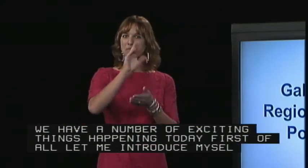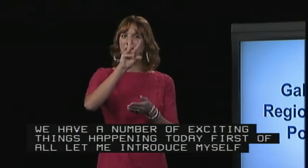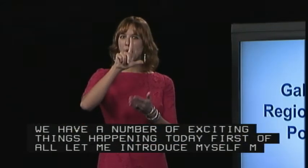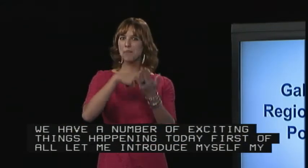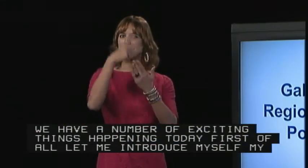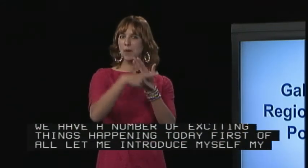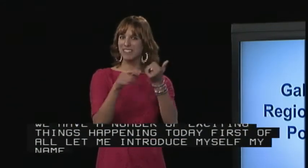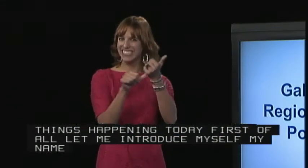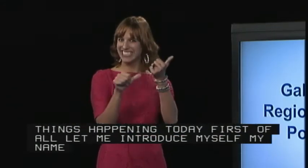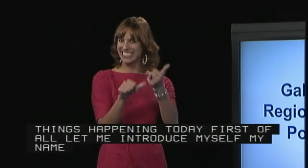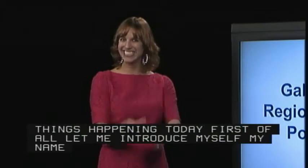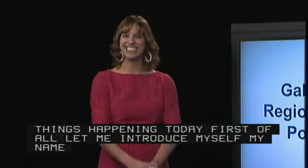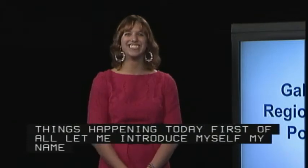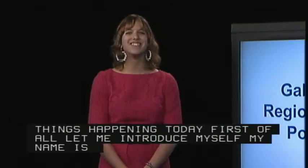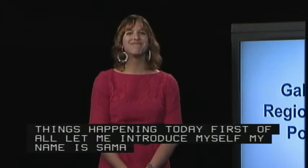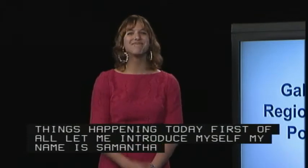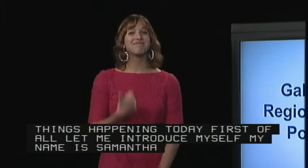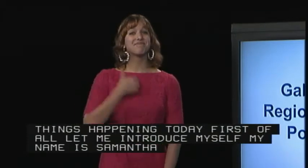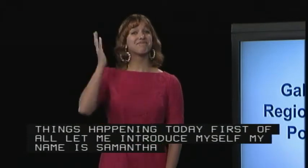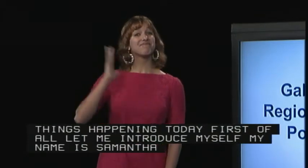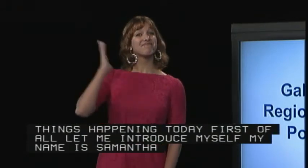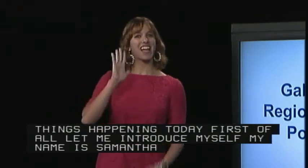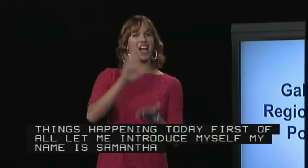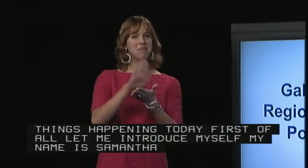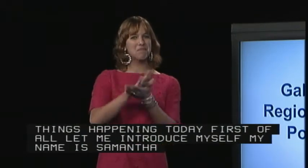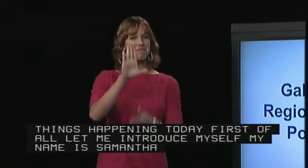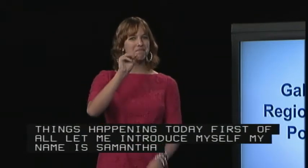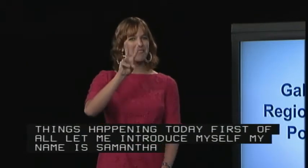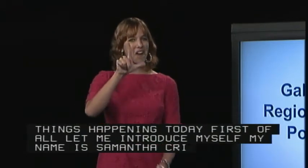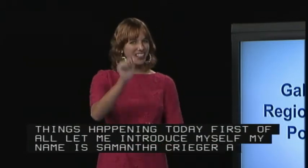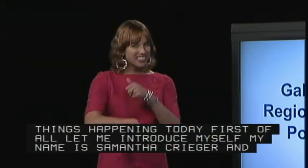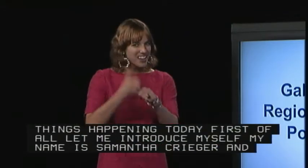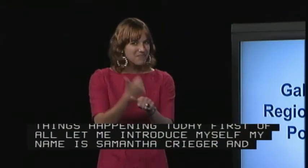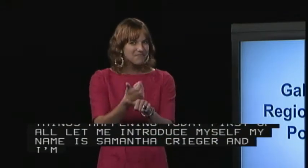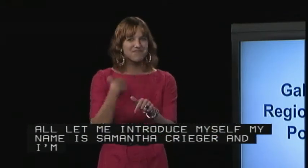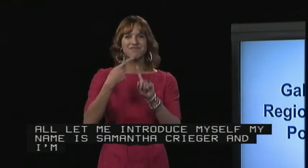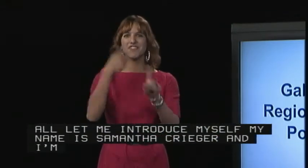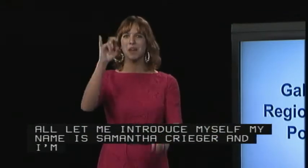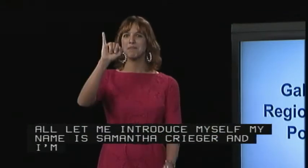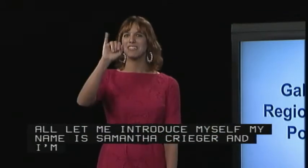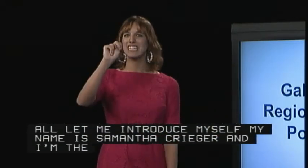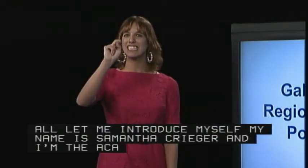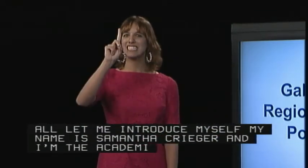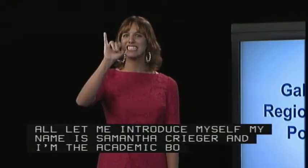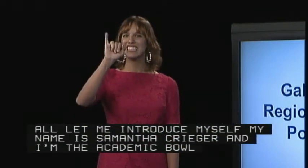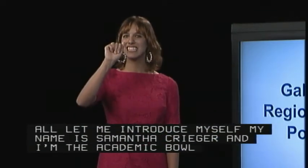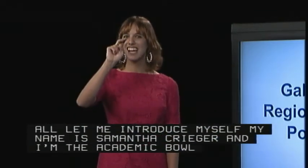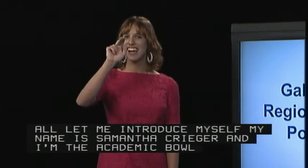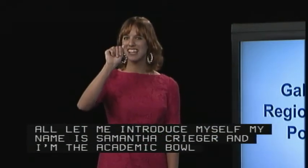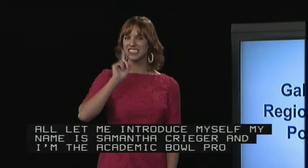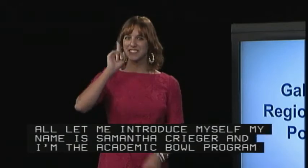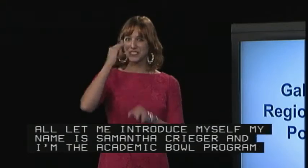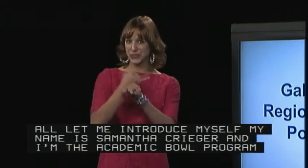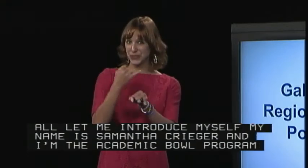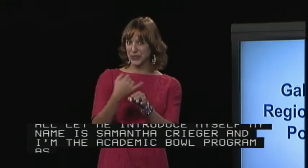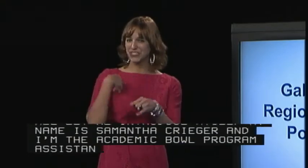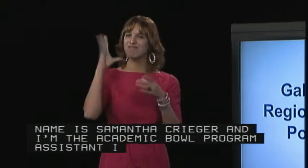and I'm the Academic Bowl Program Assistant. I actually used to be a competitor in the Academic Bowl. I played for the Indiana School for the